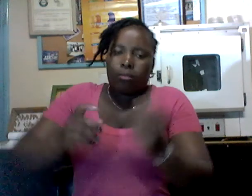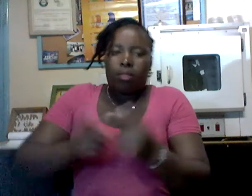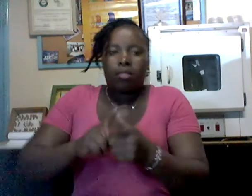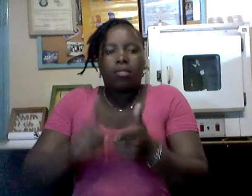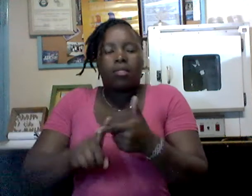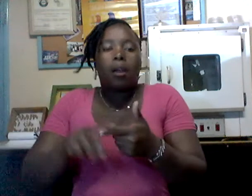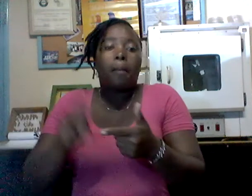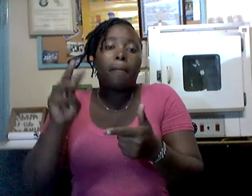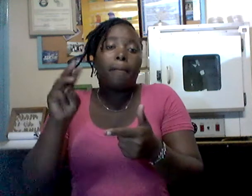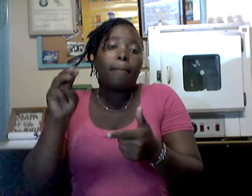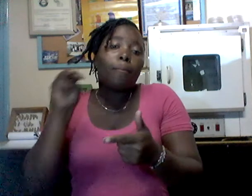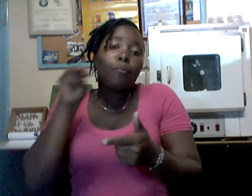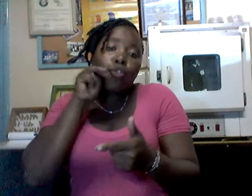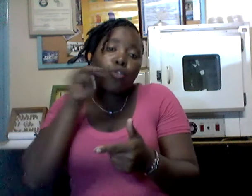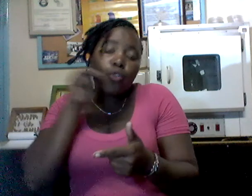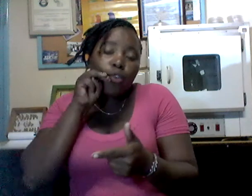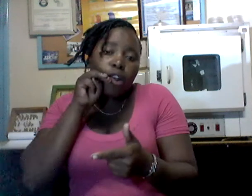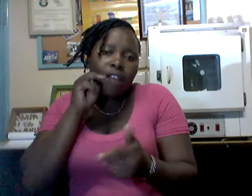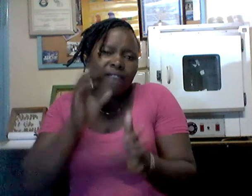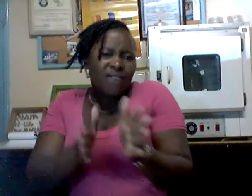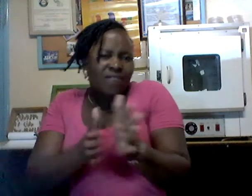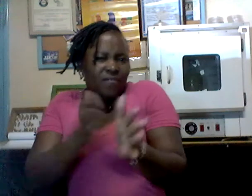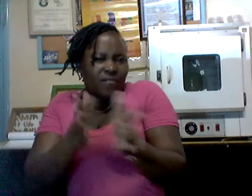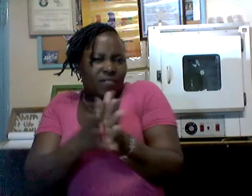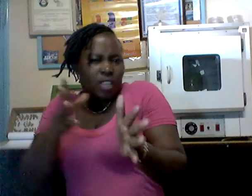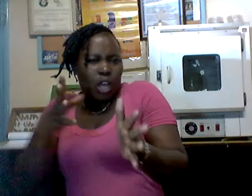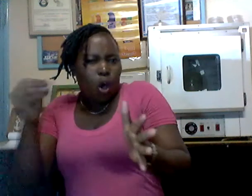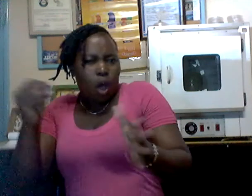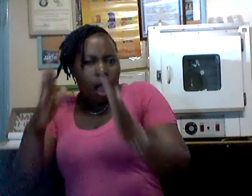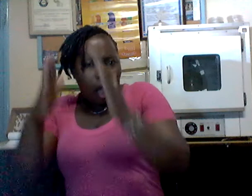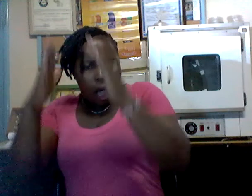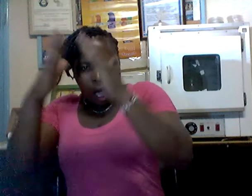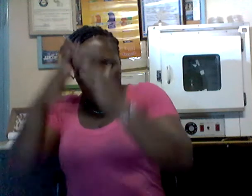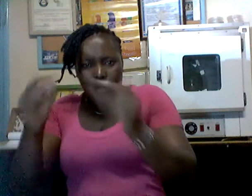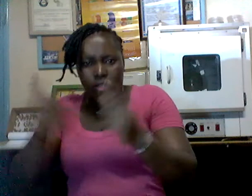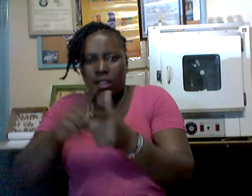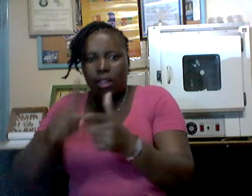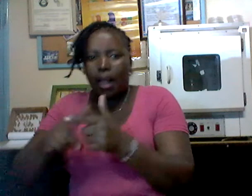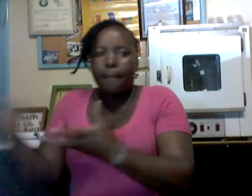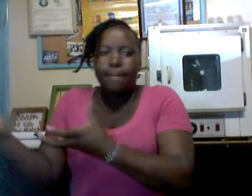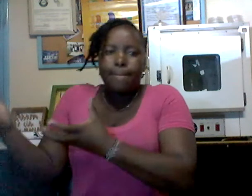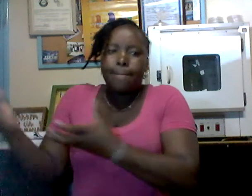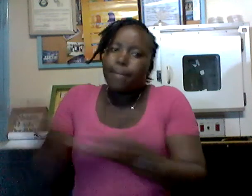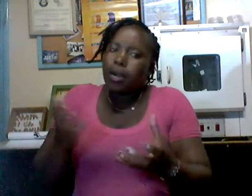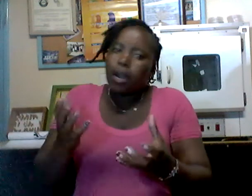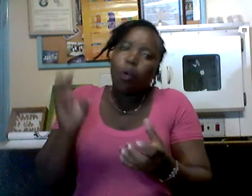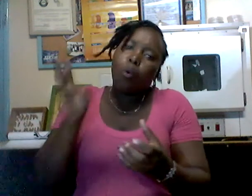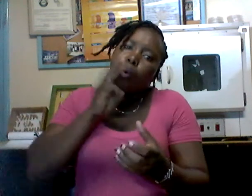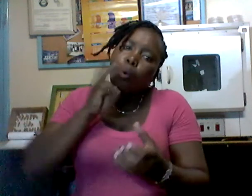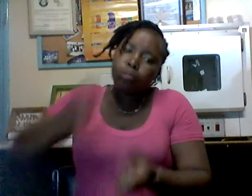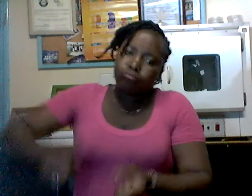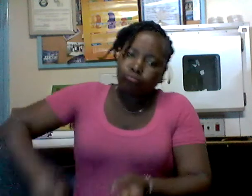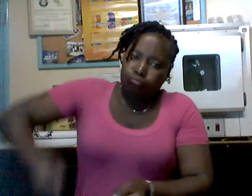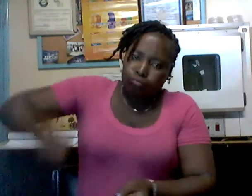rushed inside his house and fetched water with his bucket to go and help.